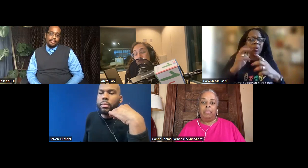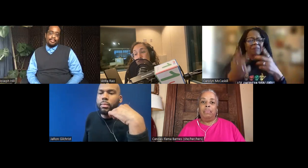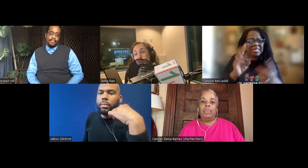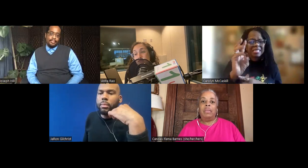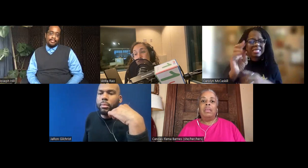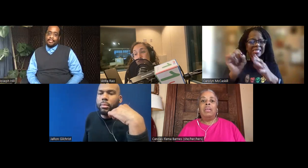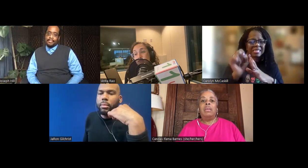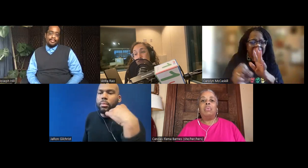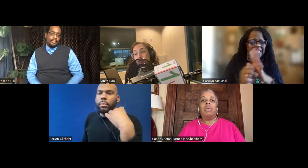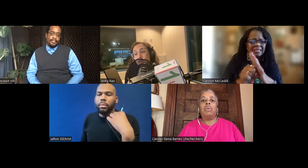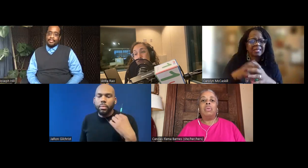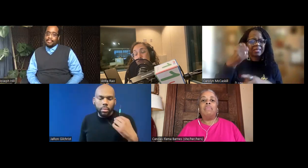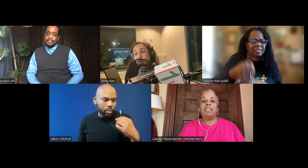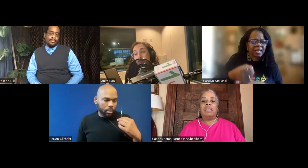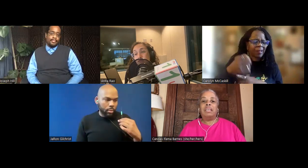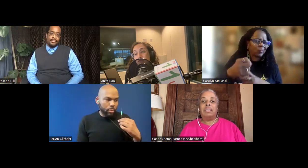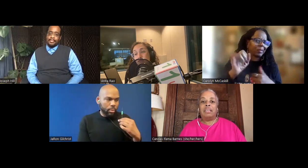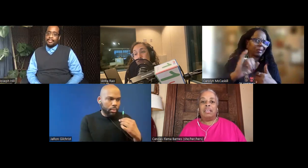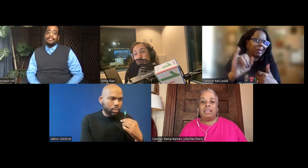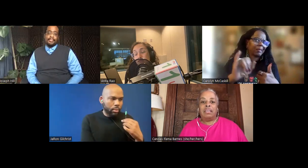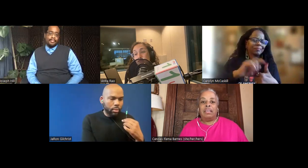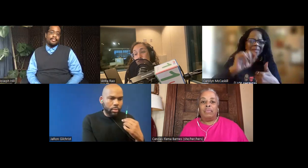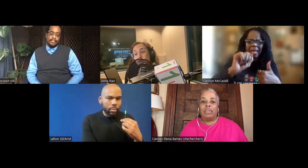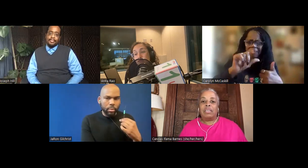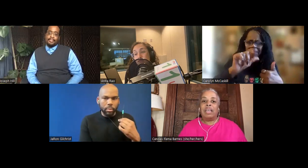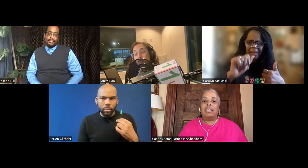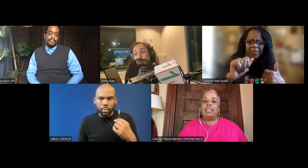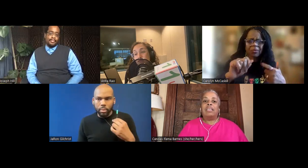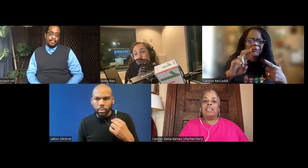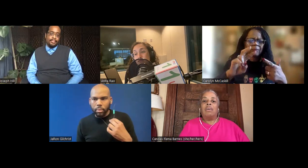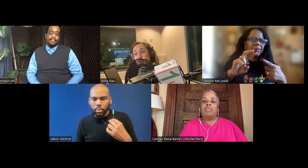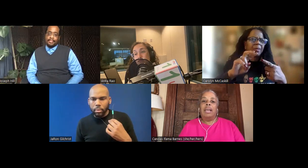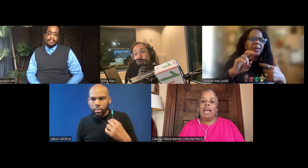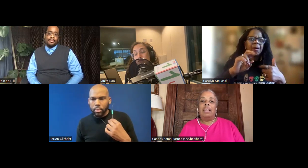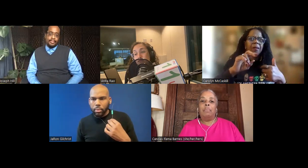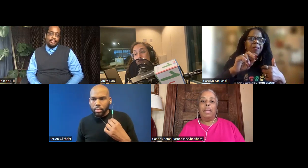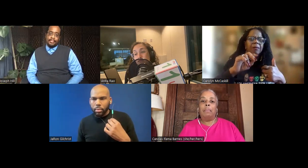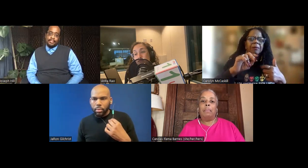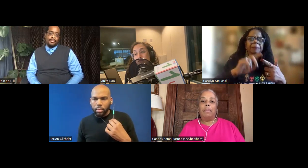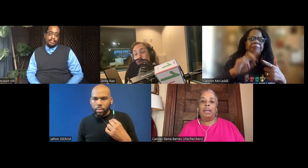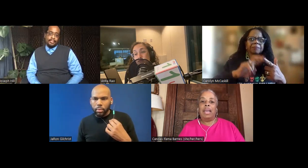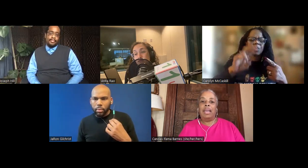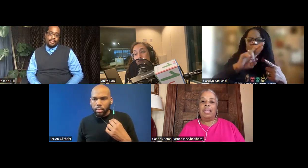people, when we visited these different states in the South, like Alabama,